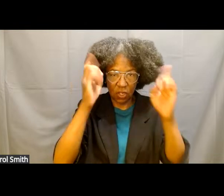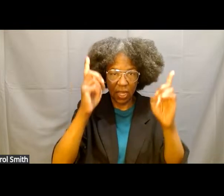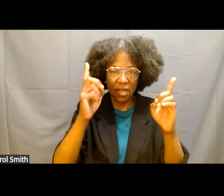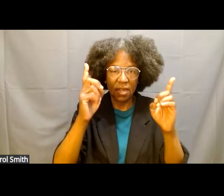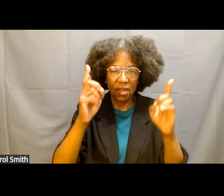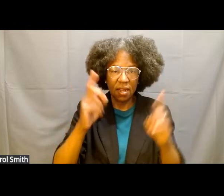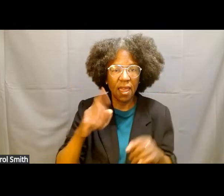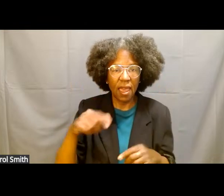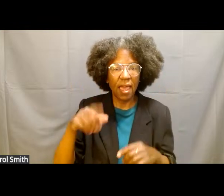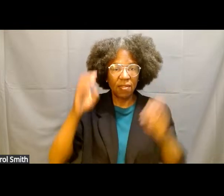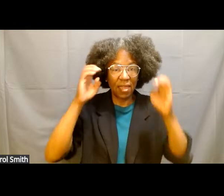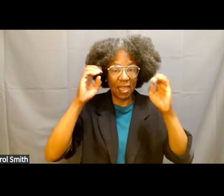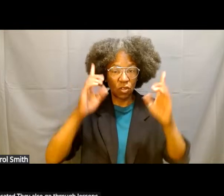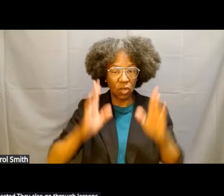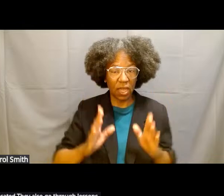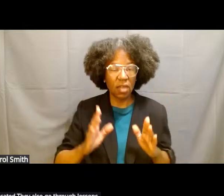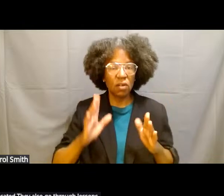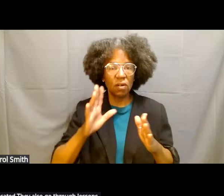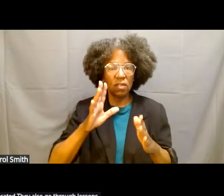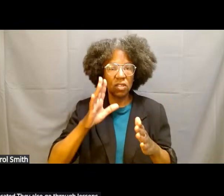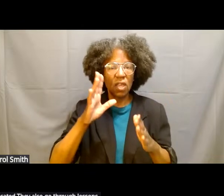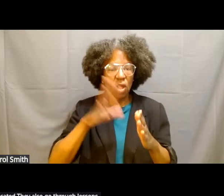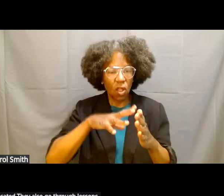lessons and learning new things every year.